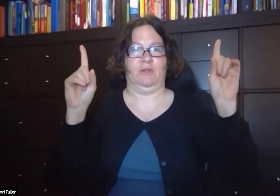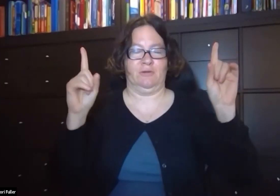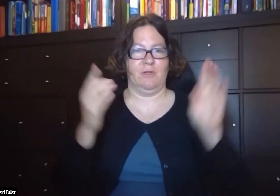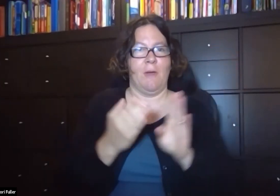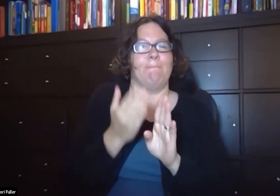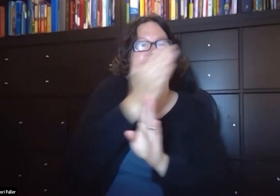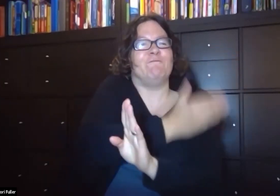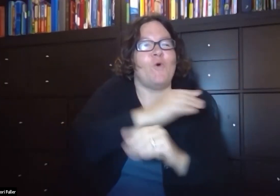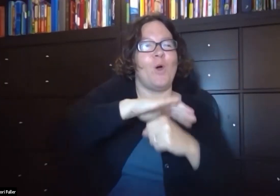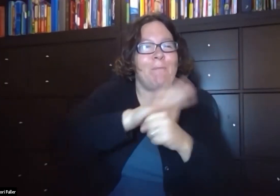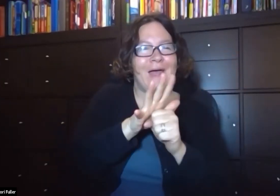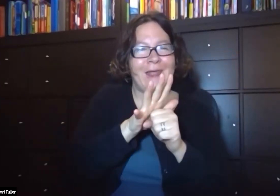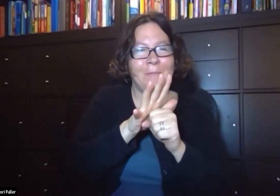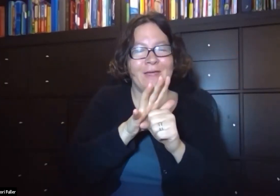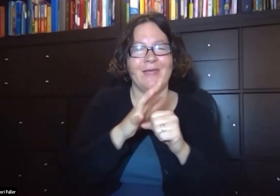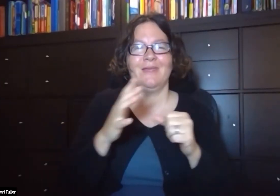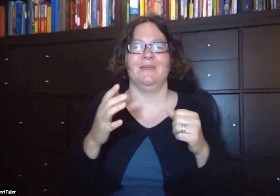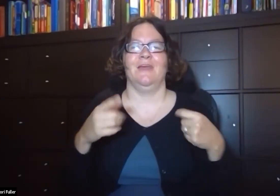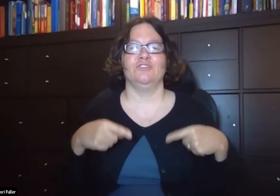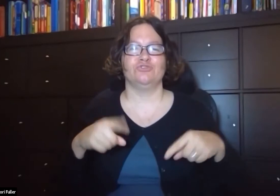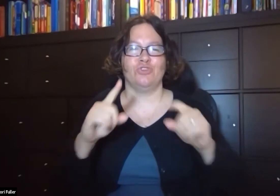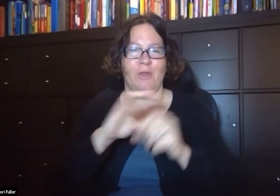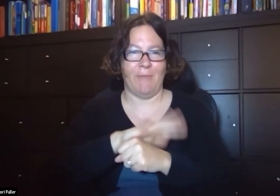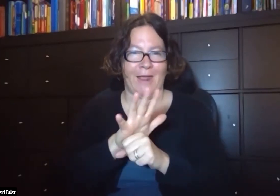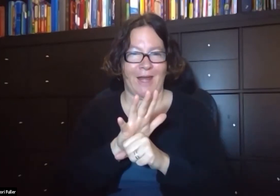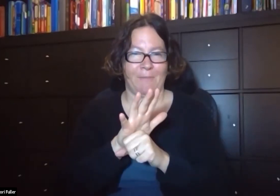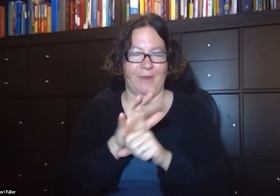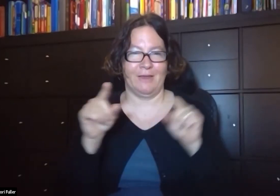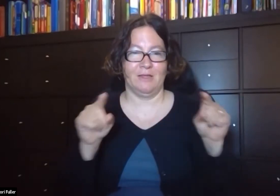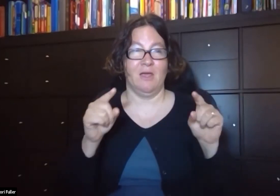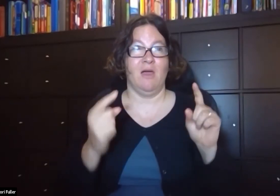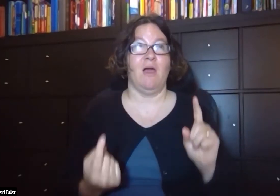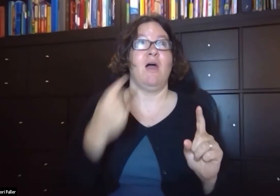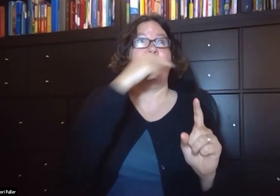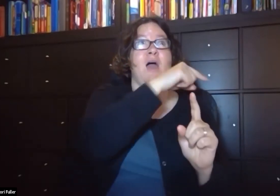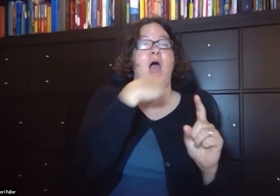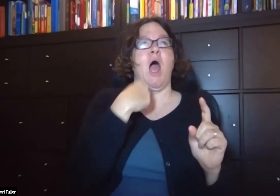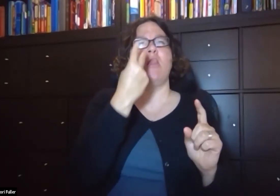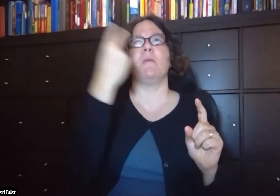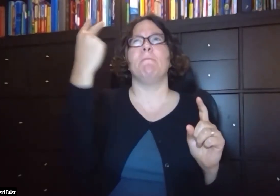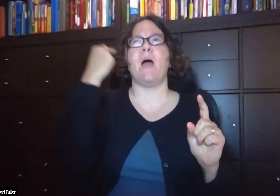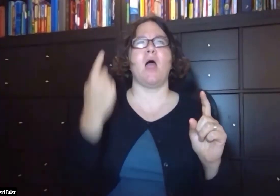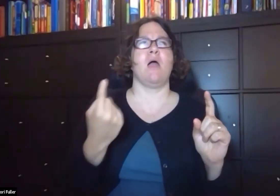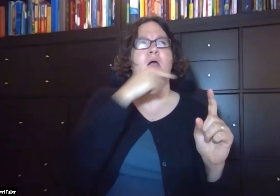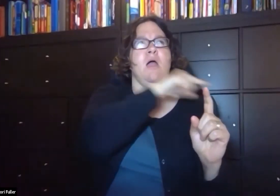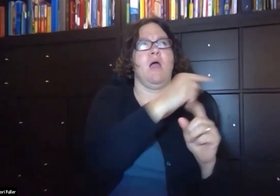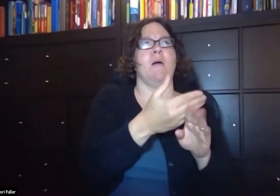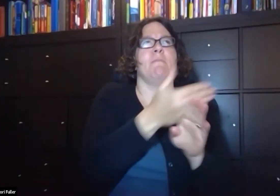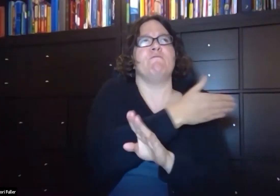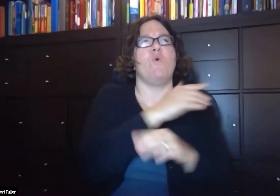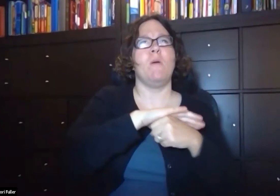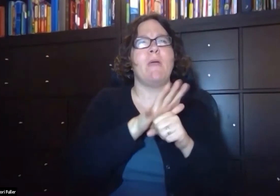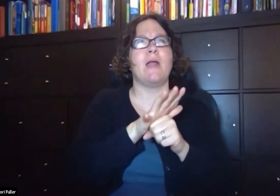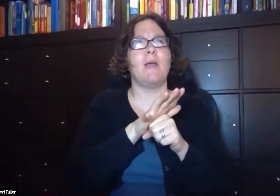and our energy. So now if you think about I suppose you could divide our lives